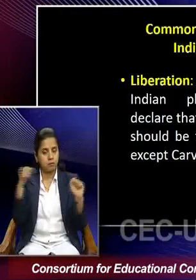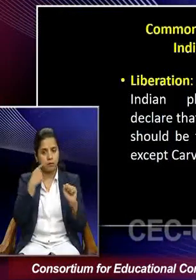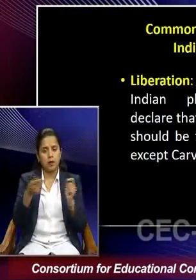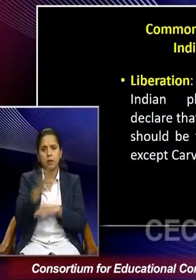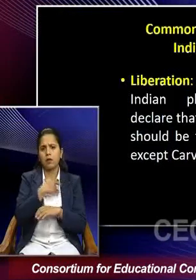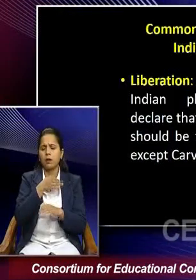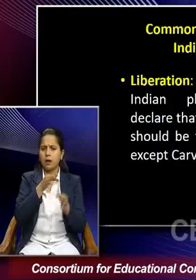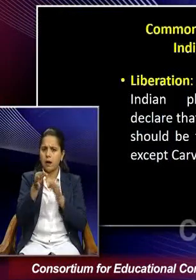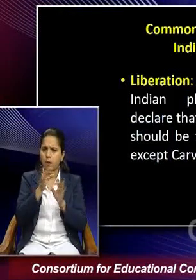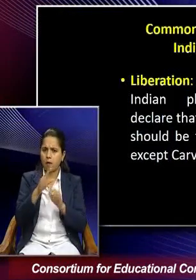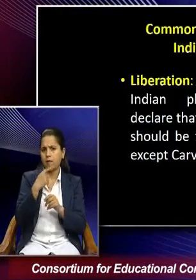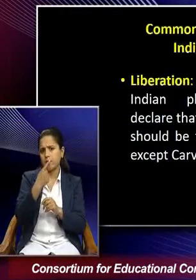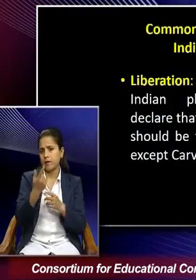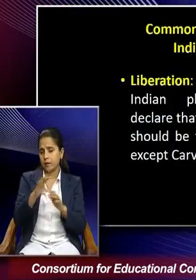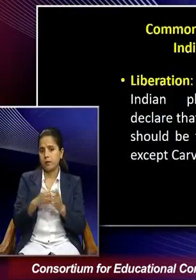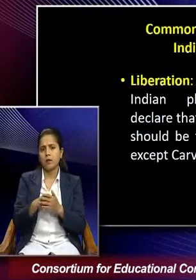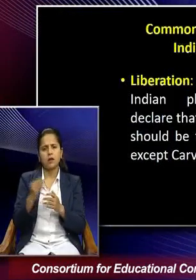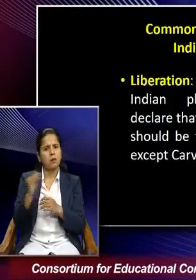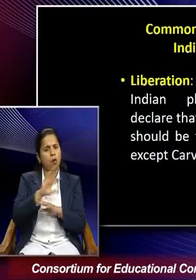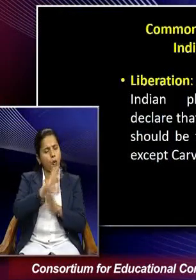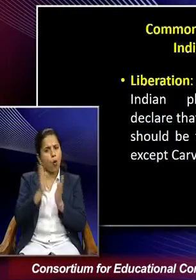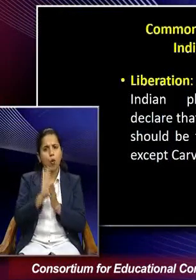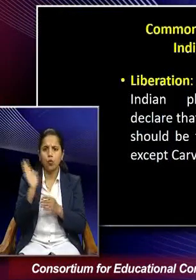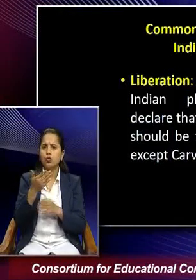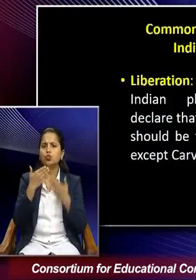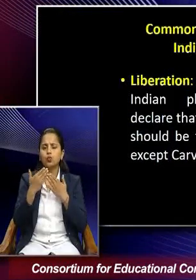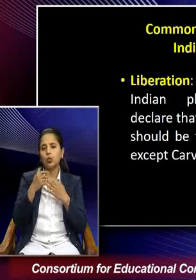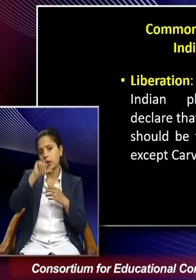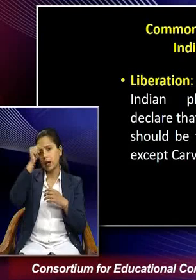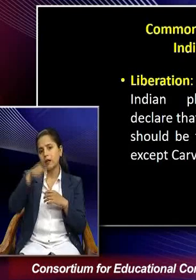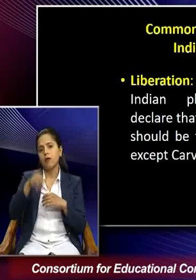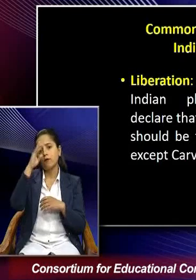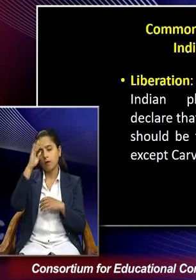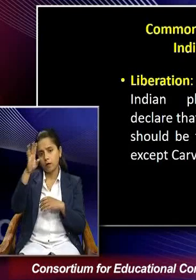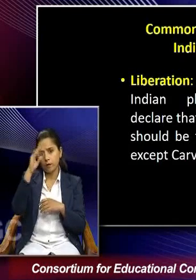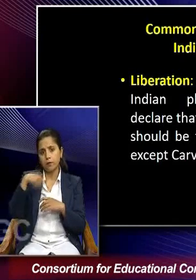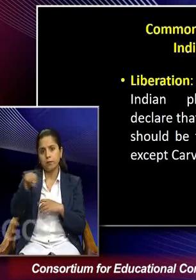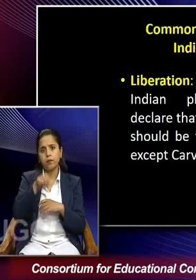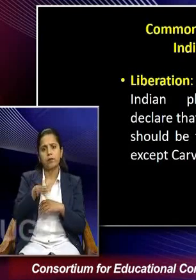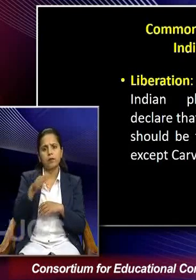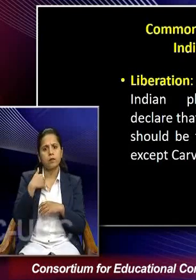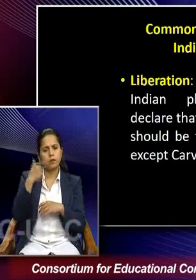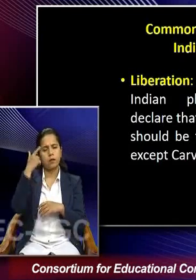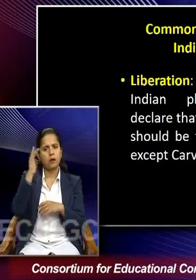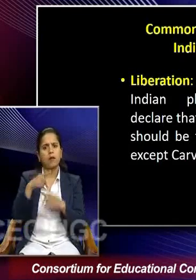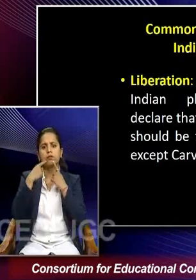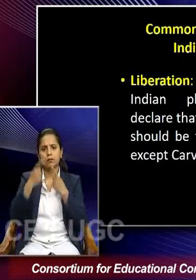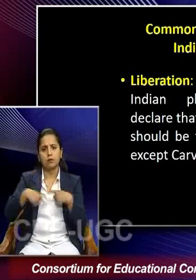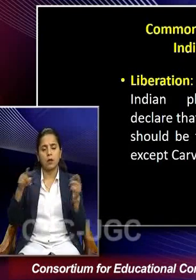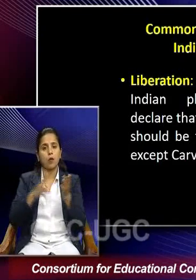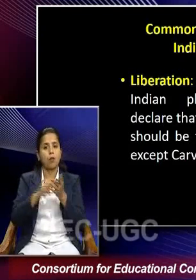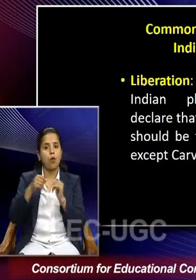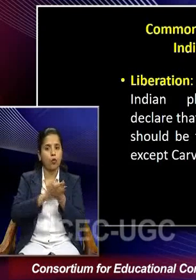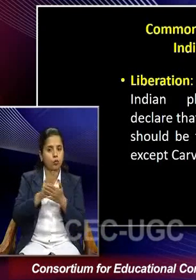was already mentioning to you that almost all the schools of Indian philosophy emphatically declare that moksha